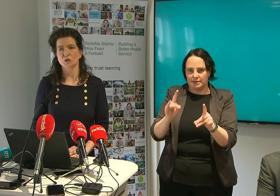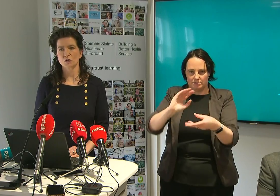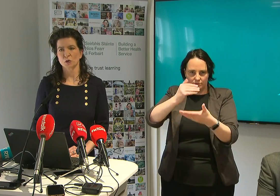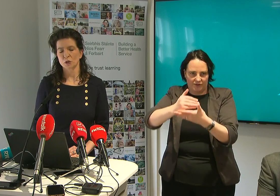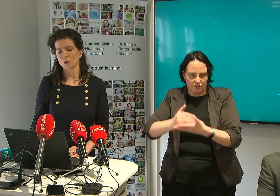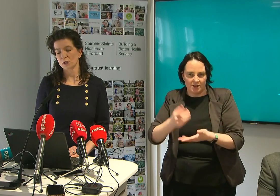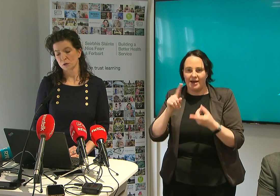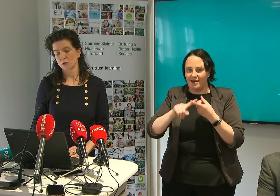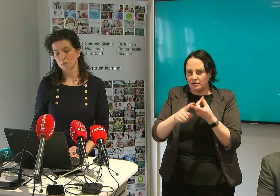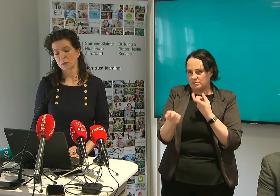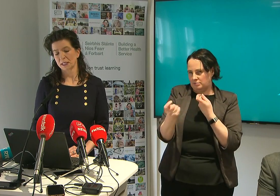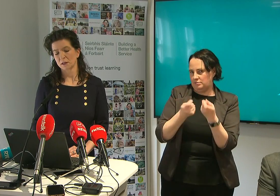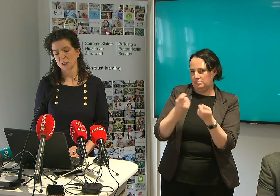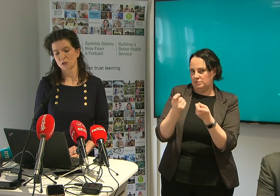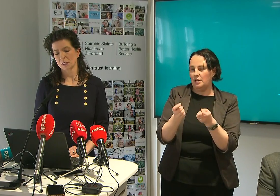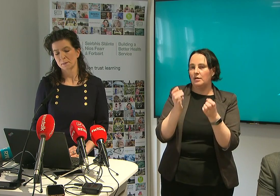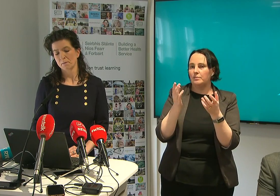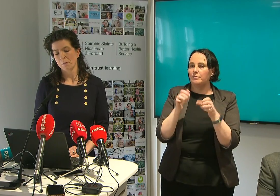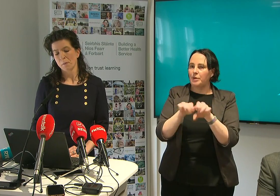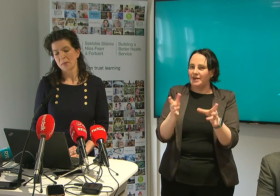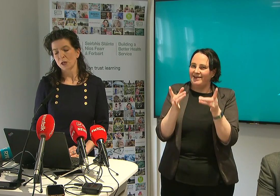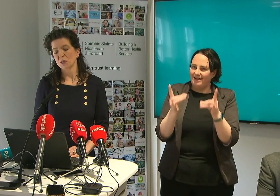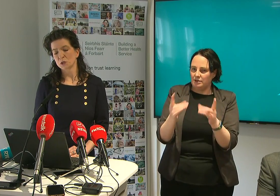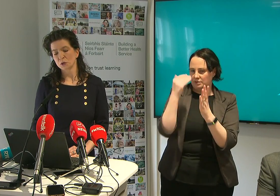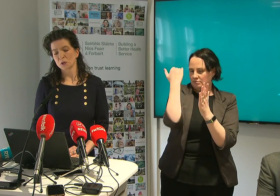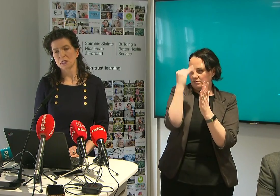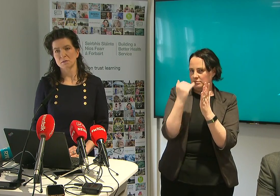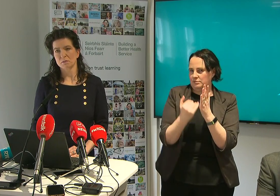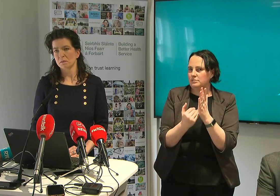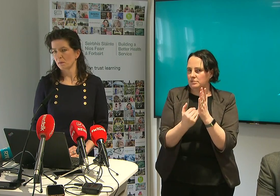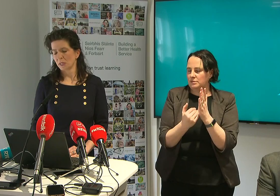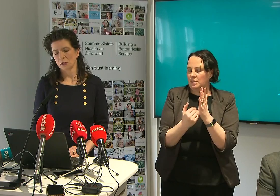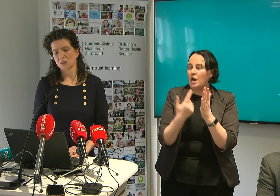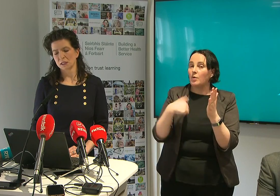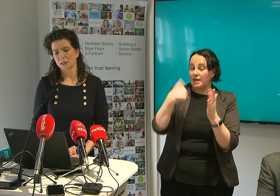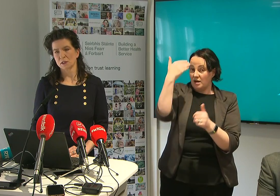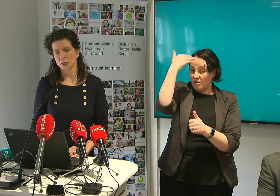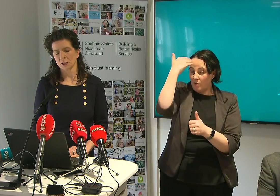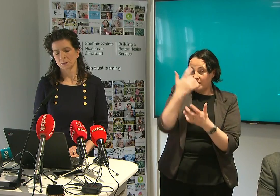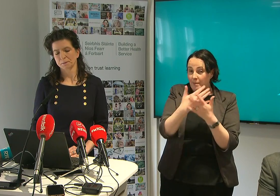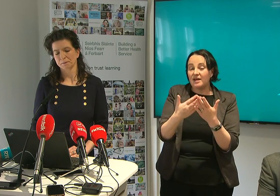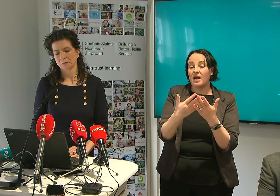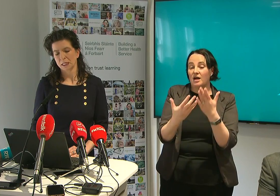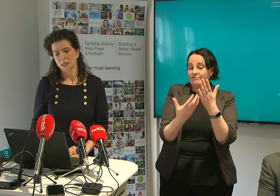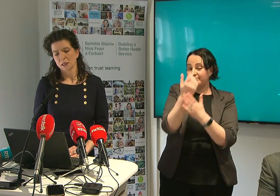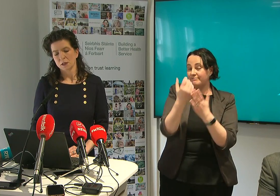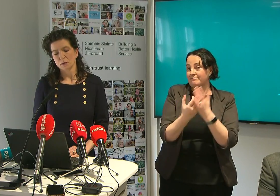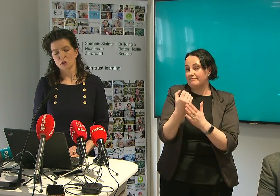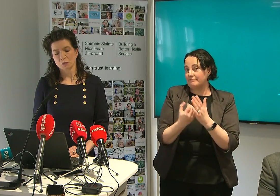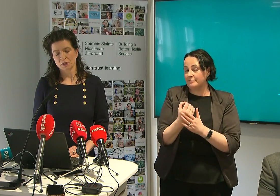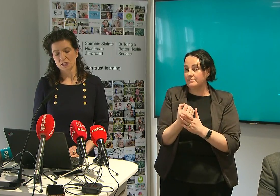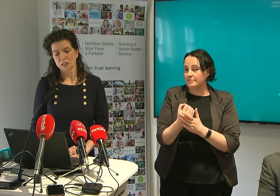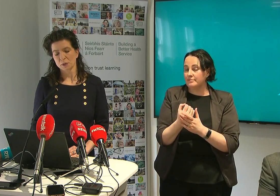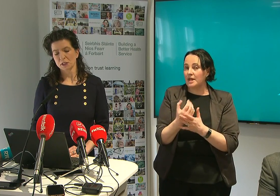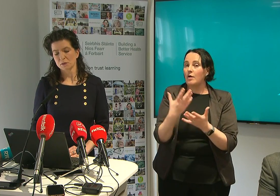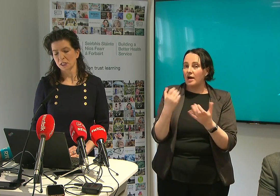and control, also public health measures. And we do know that many of these things work. We do